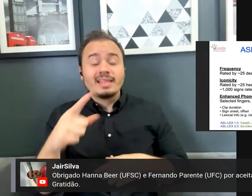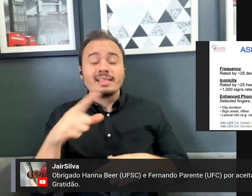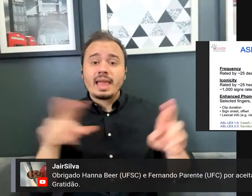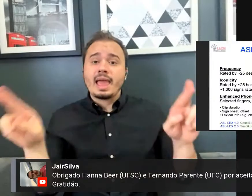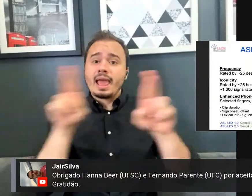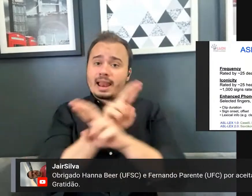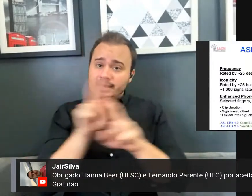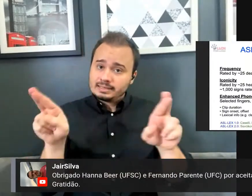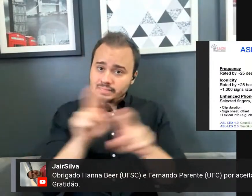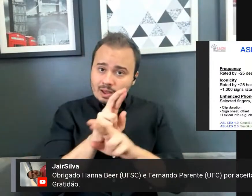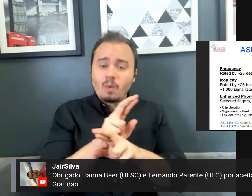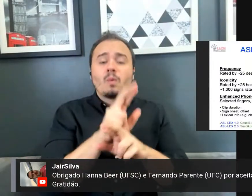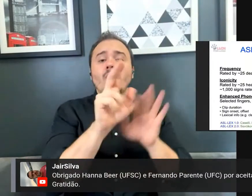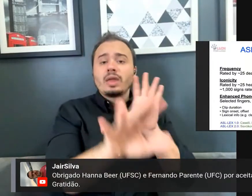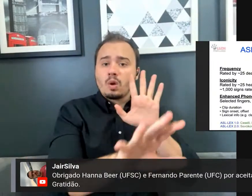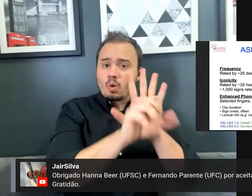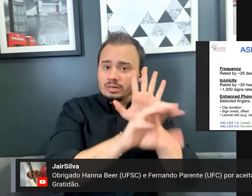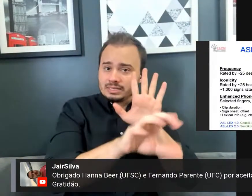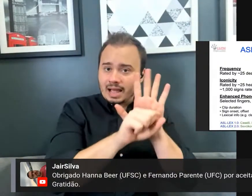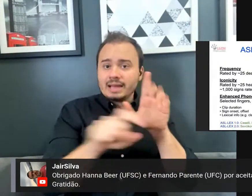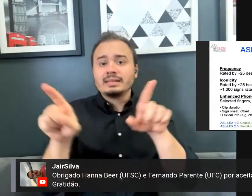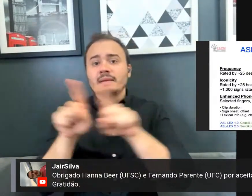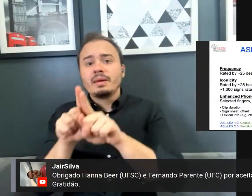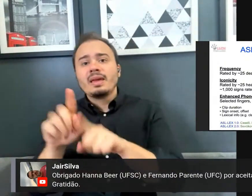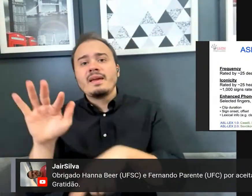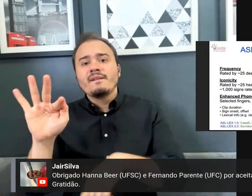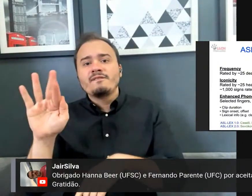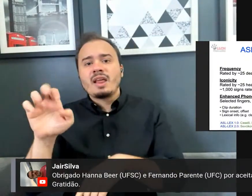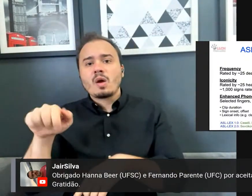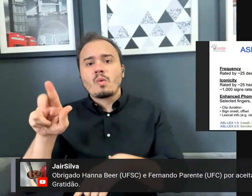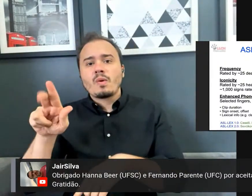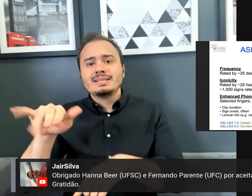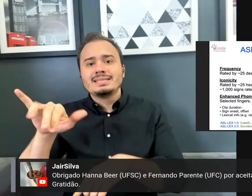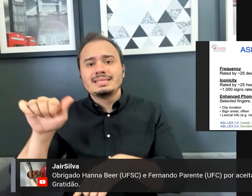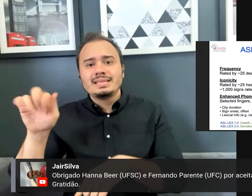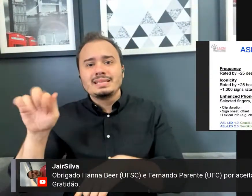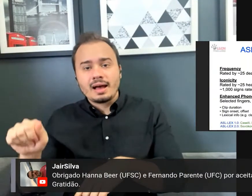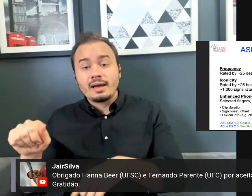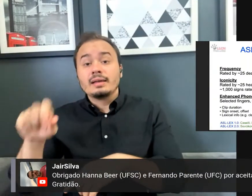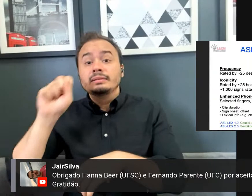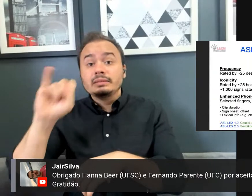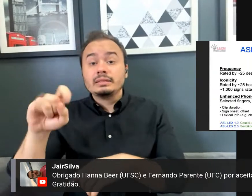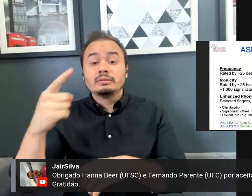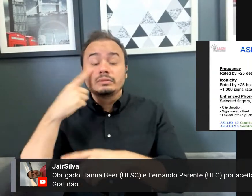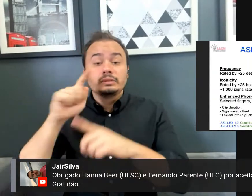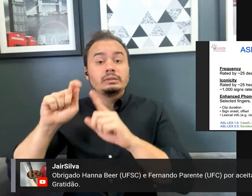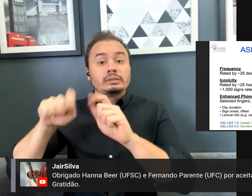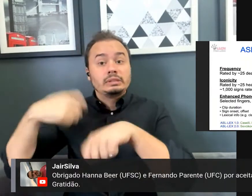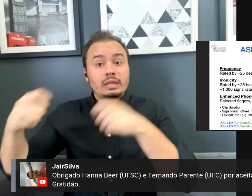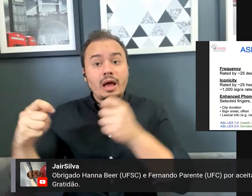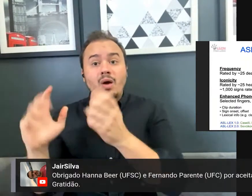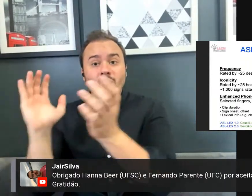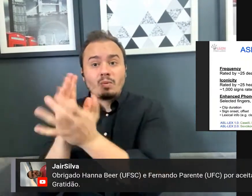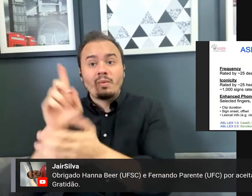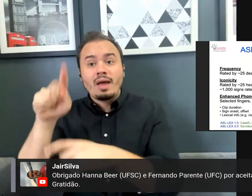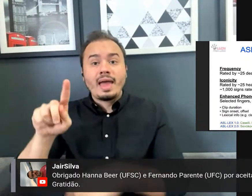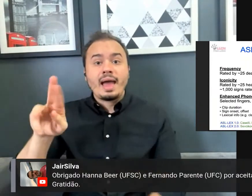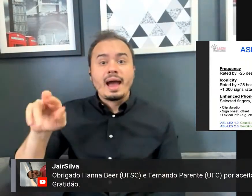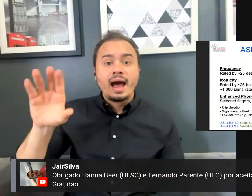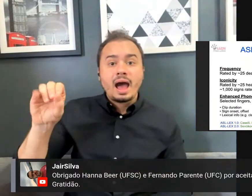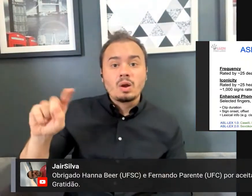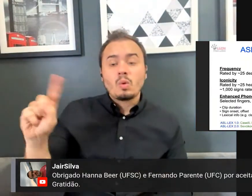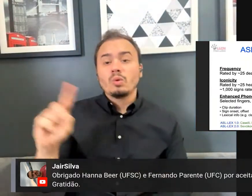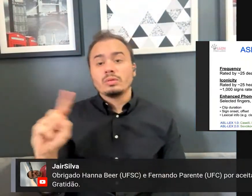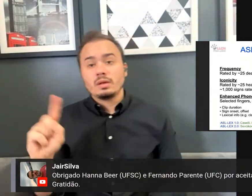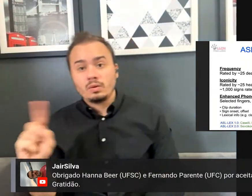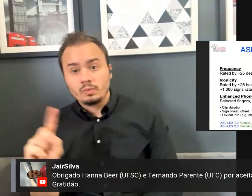this is where the ASL-LEX database comes in, and I just like to advertise this database. It's just been